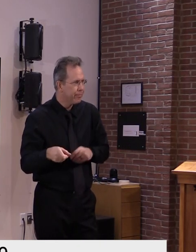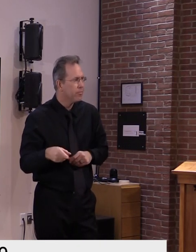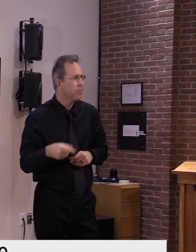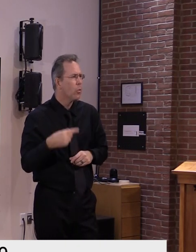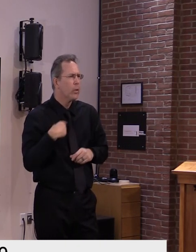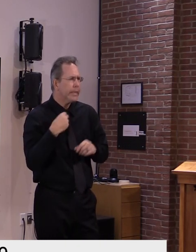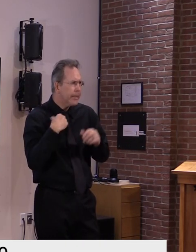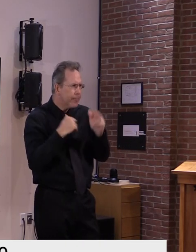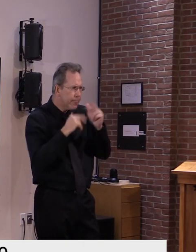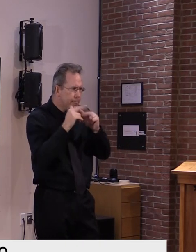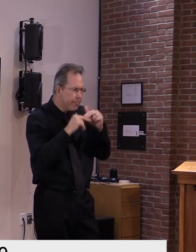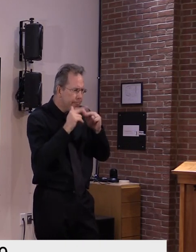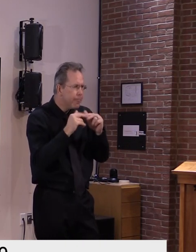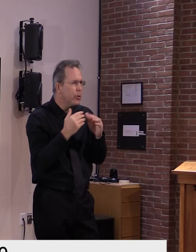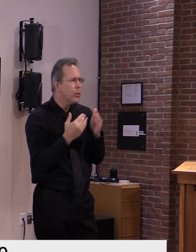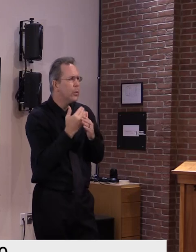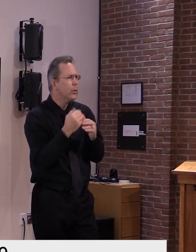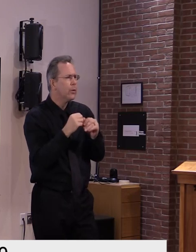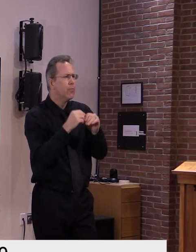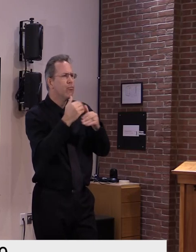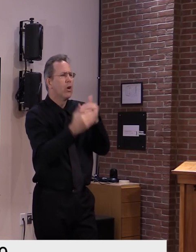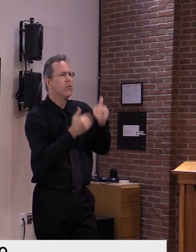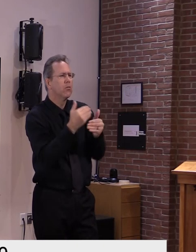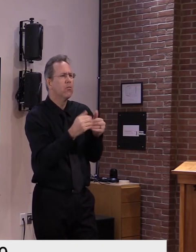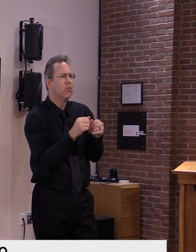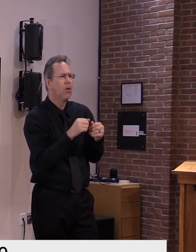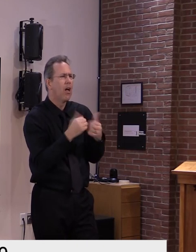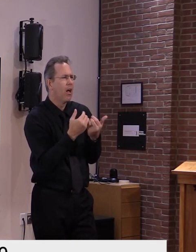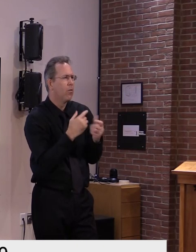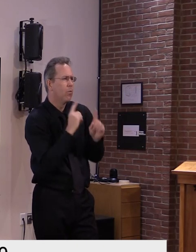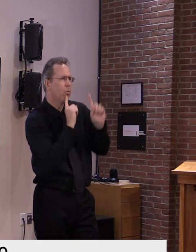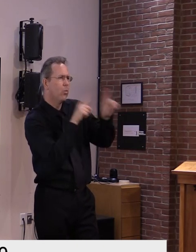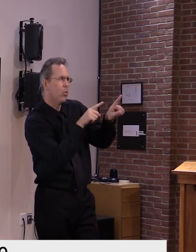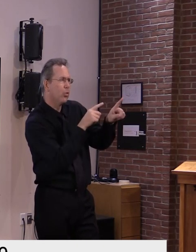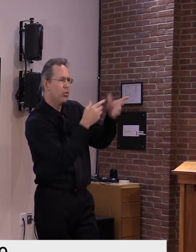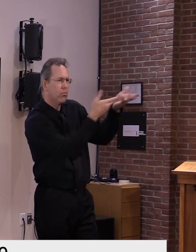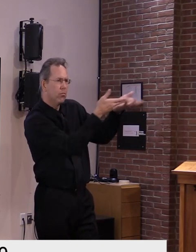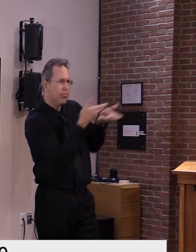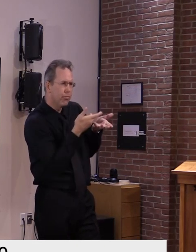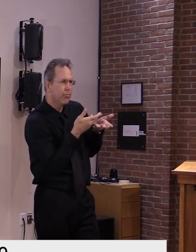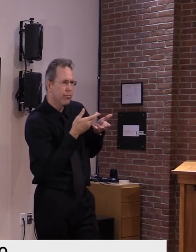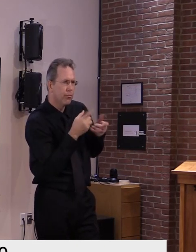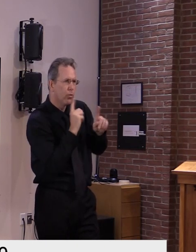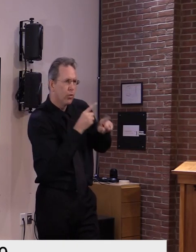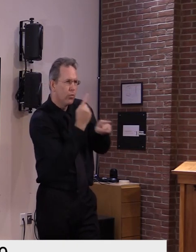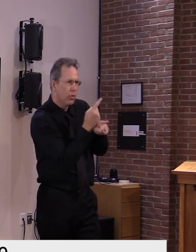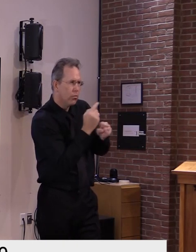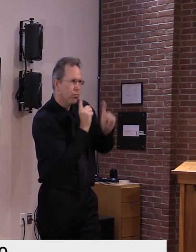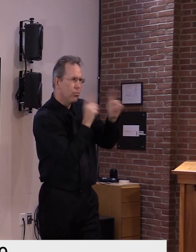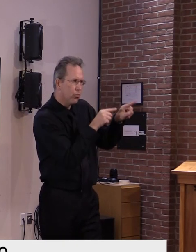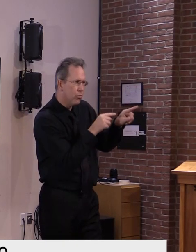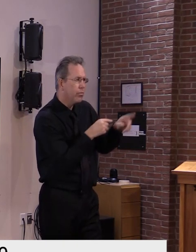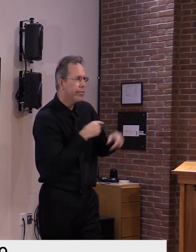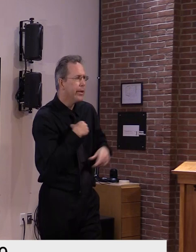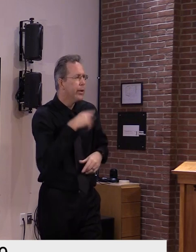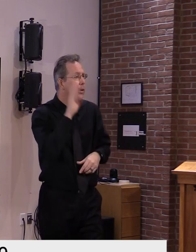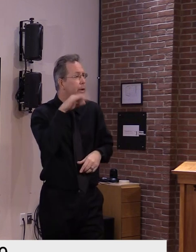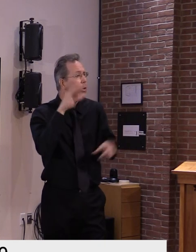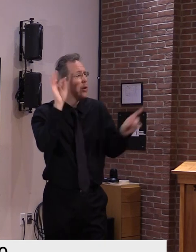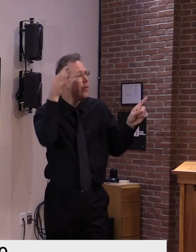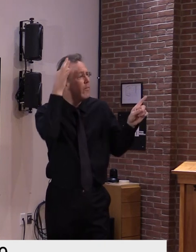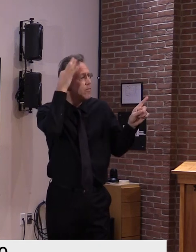as we go along here to be in compliance with reporting requirements from the CDC and